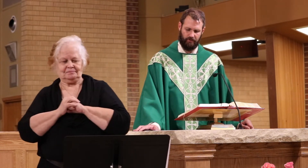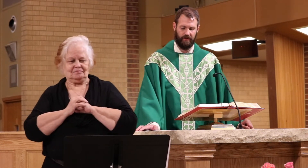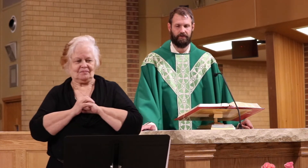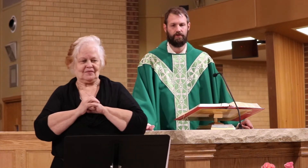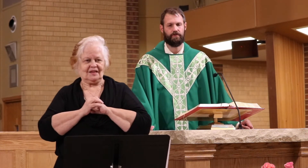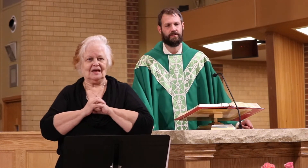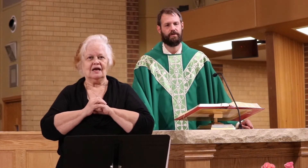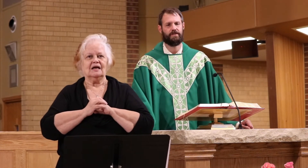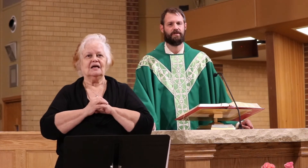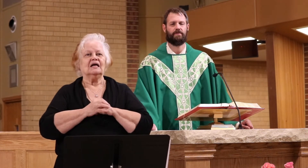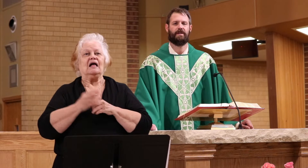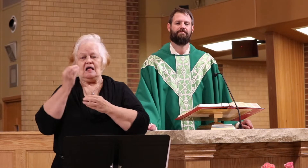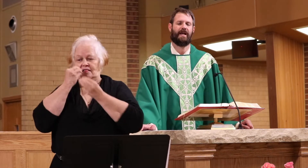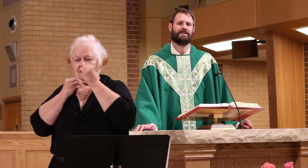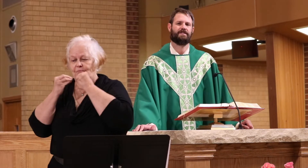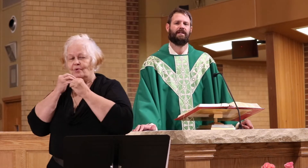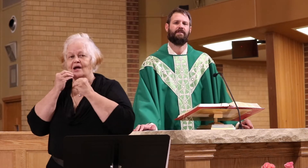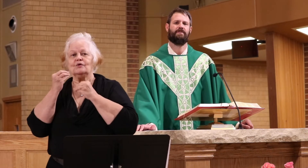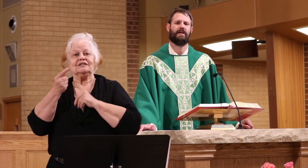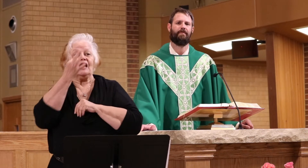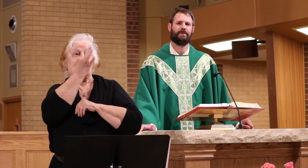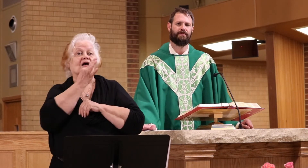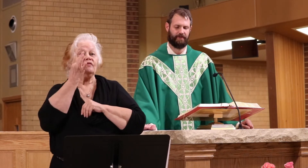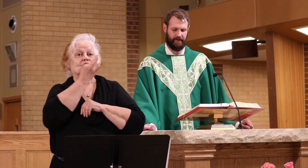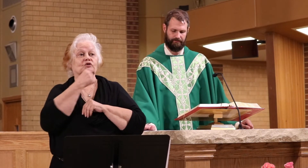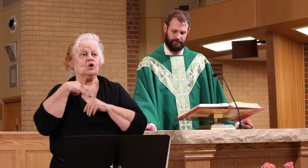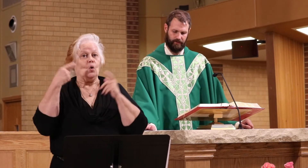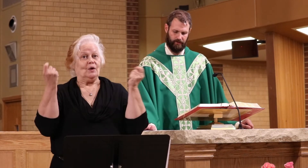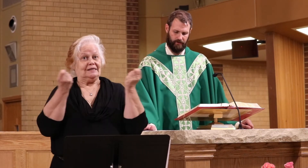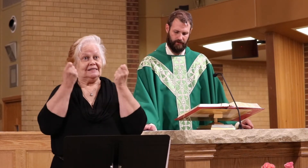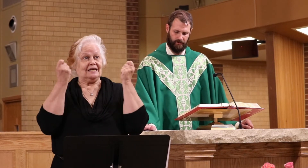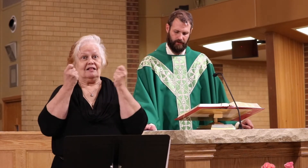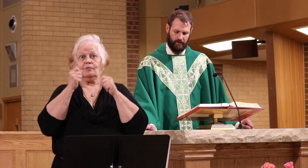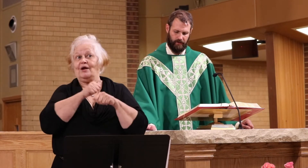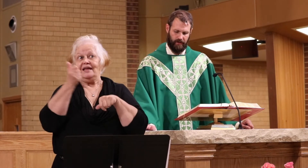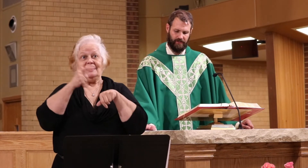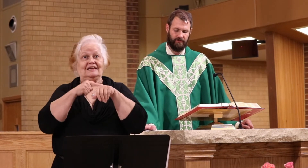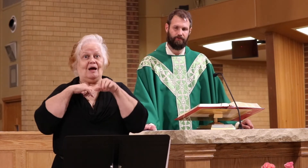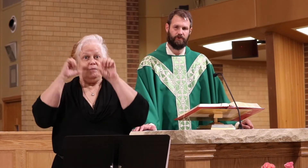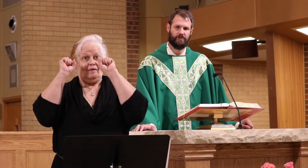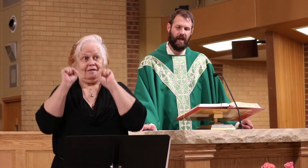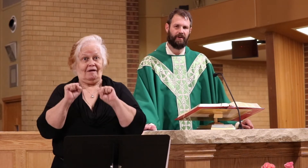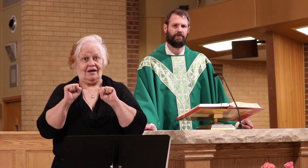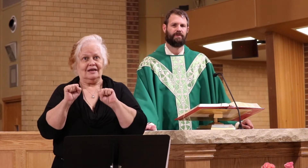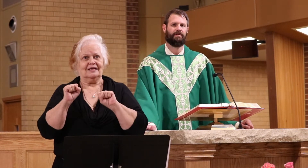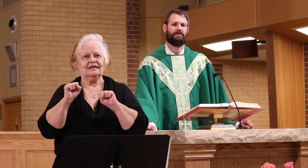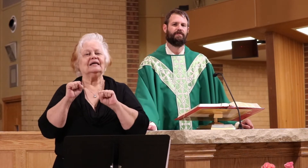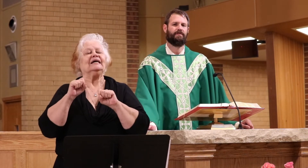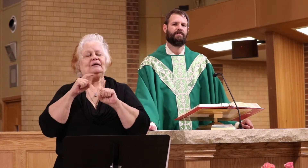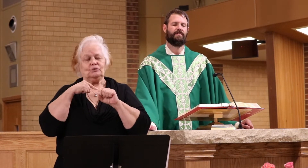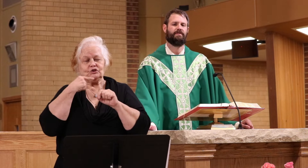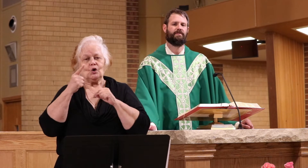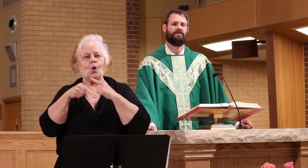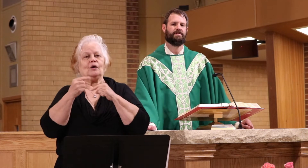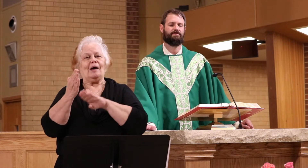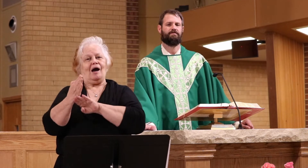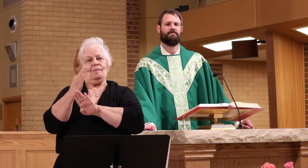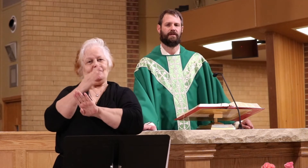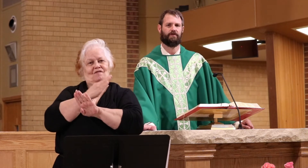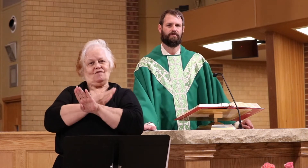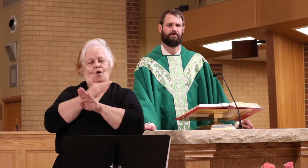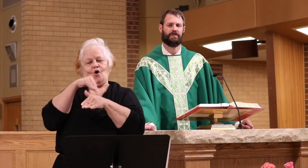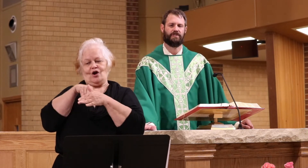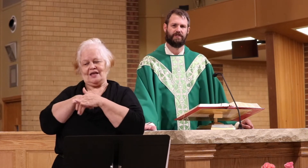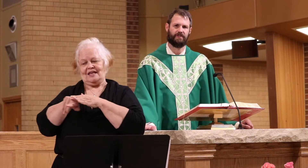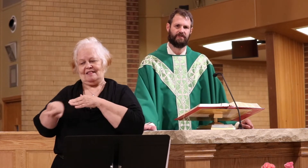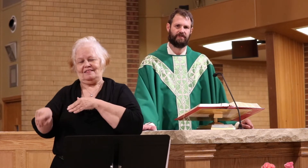The banquet of the Eucharist that we celebrate at Mass at every opportunity is foreshadowed in this